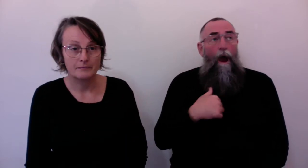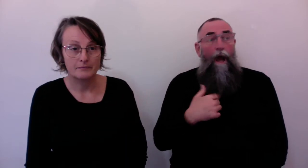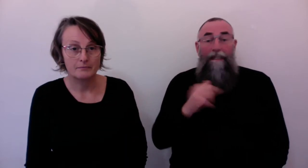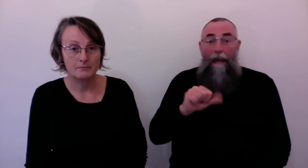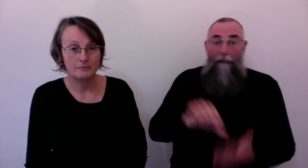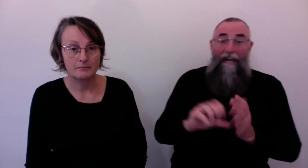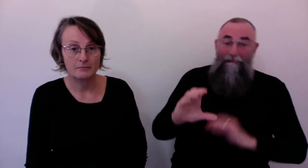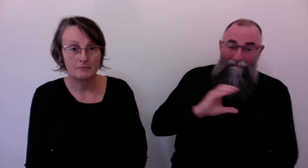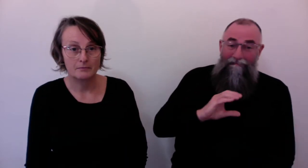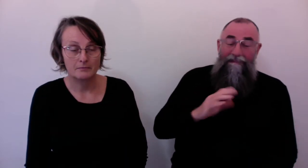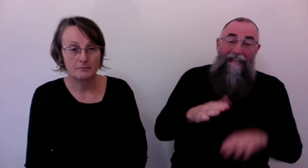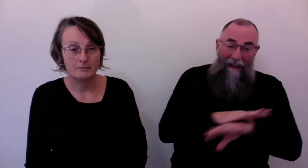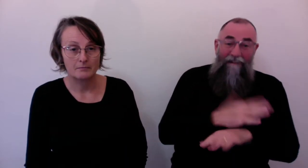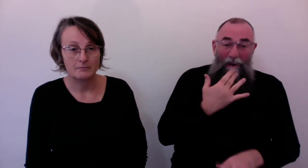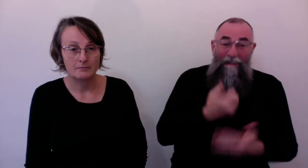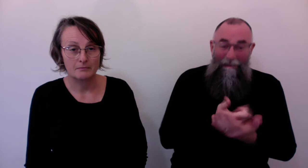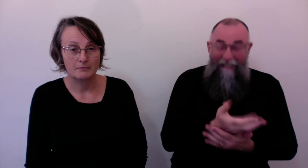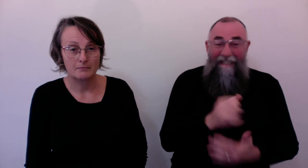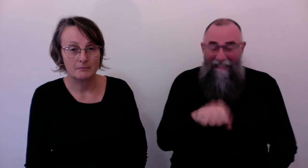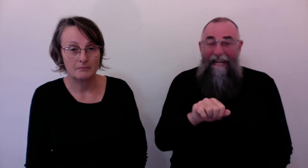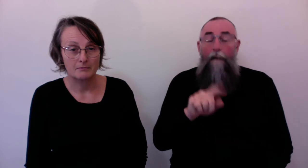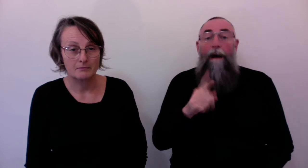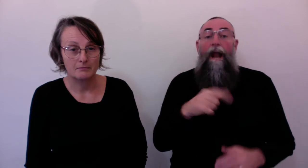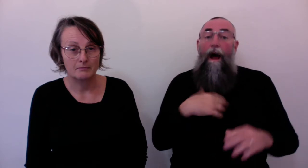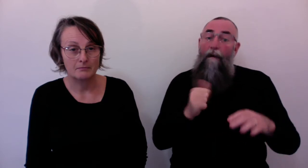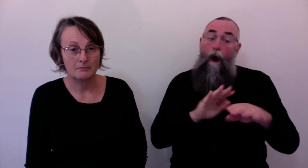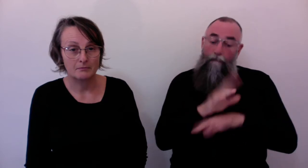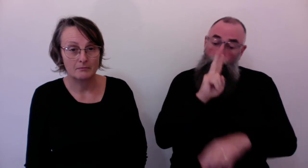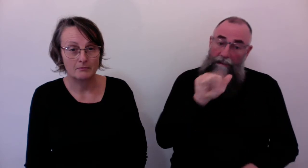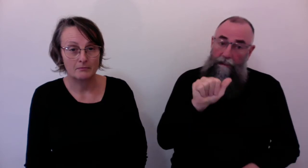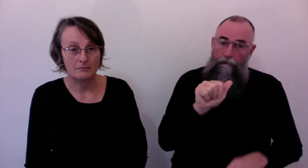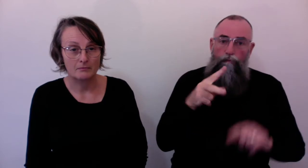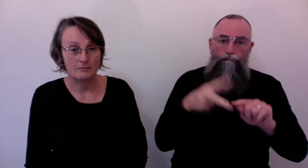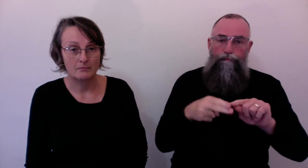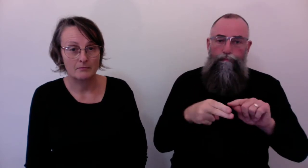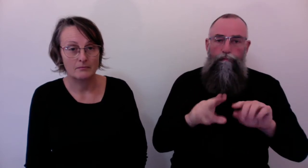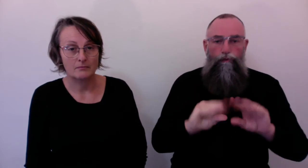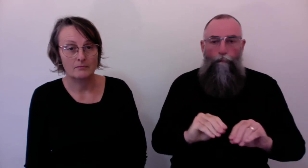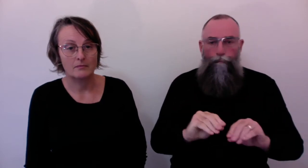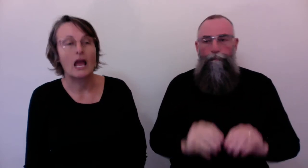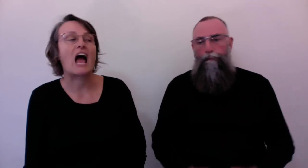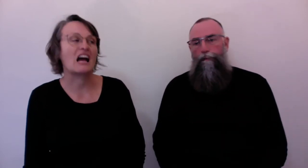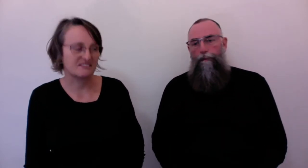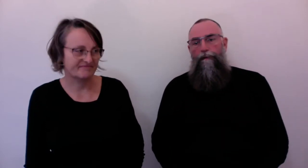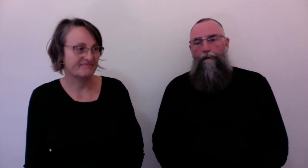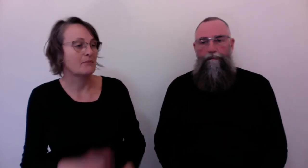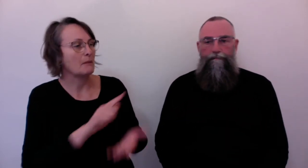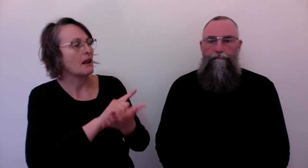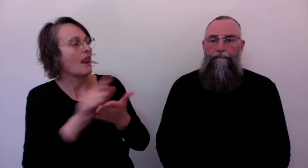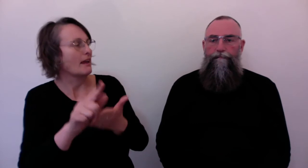old, so which is very disappointing. Oh, Yeah. you're not there yet. Not there yet. That's an NDIS question, I imagine, which we'll Yes. answer in a future episode Yes. when we have an